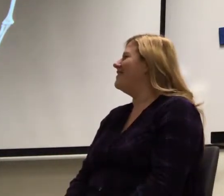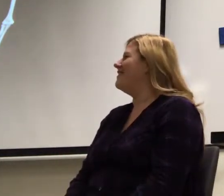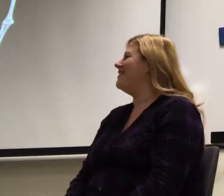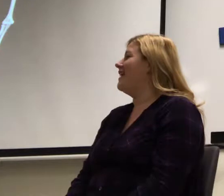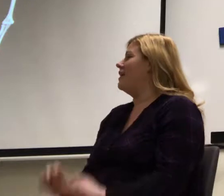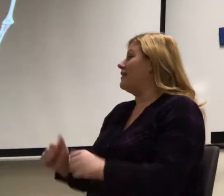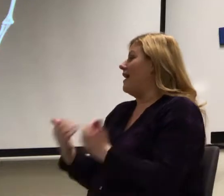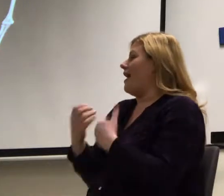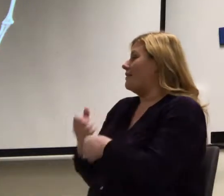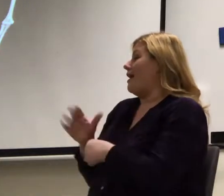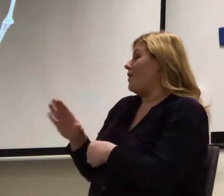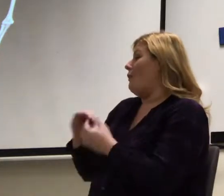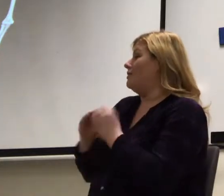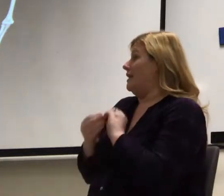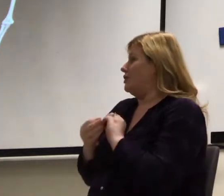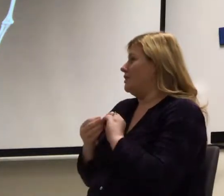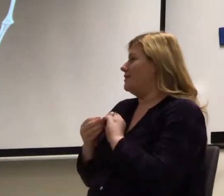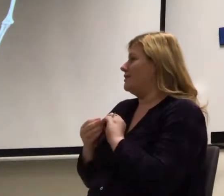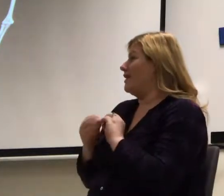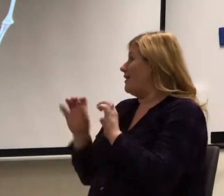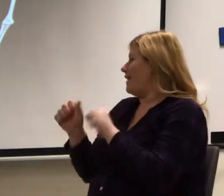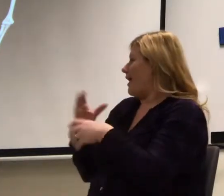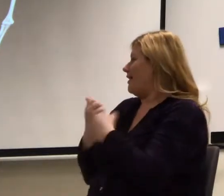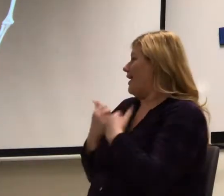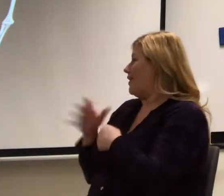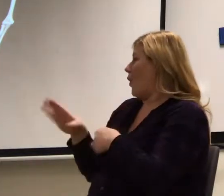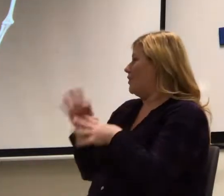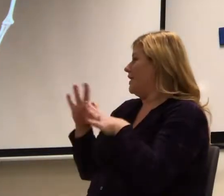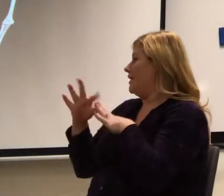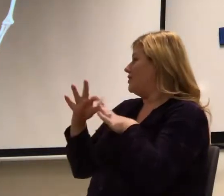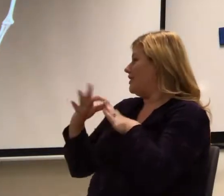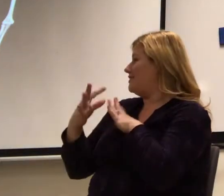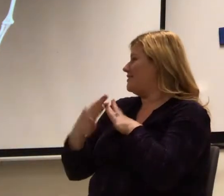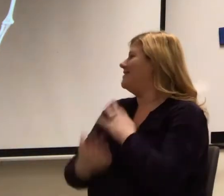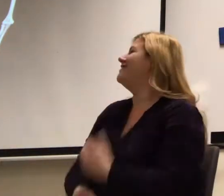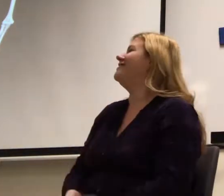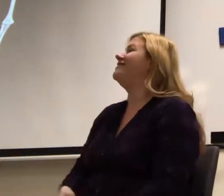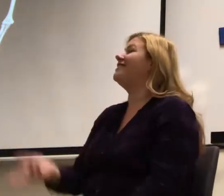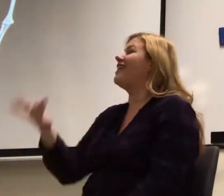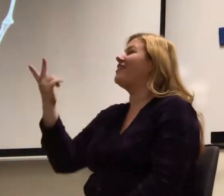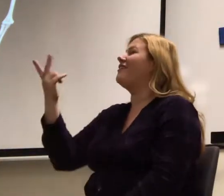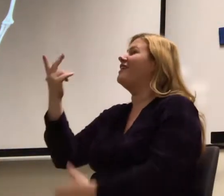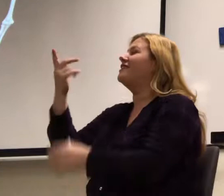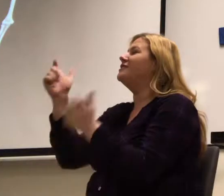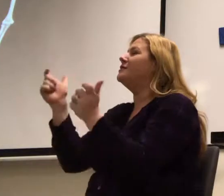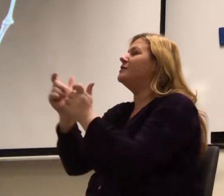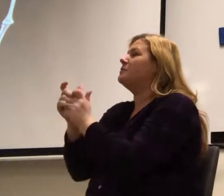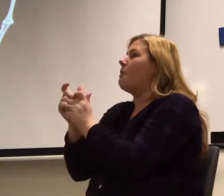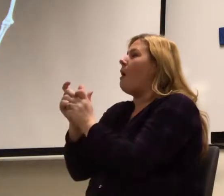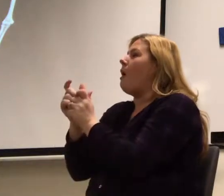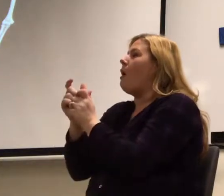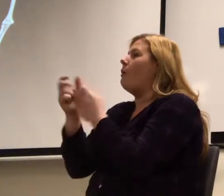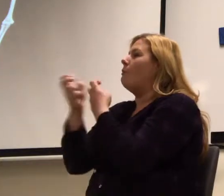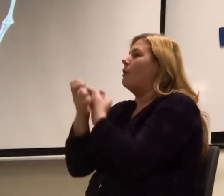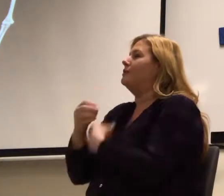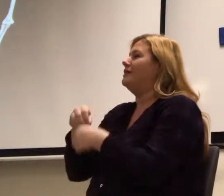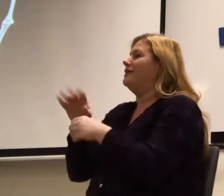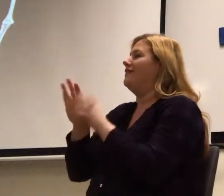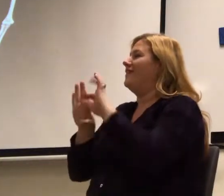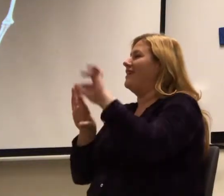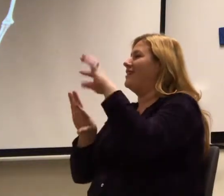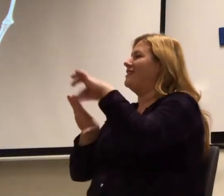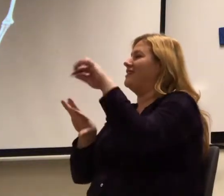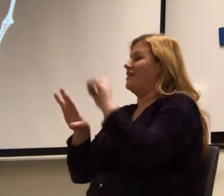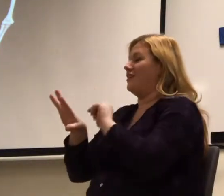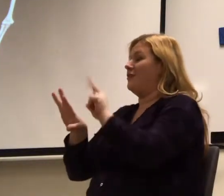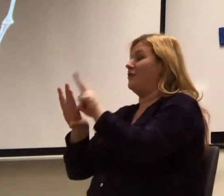And you have 3 small bones in these 4 fingers. So 3,